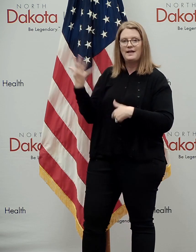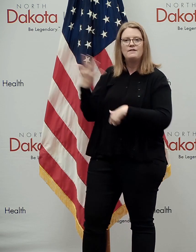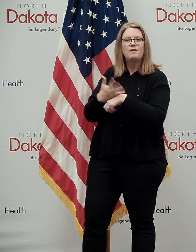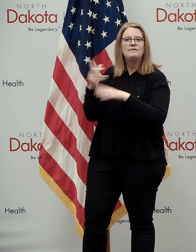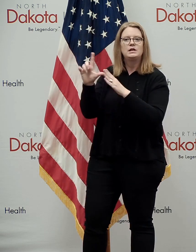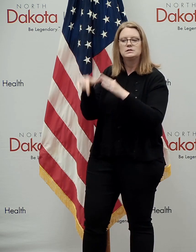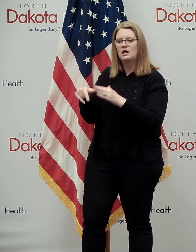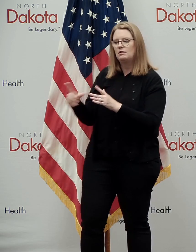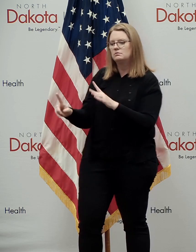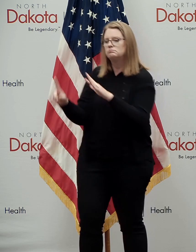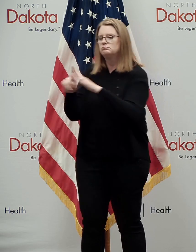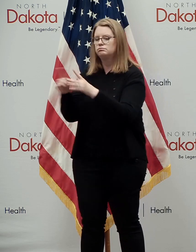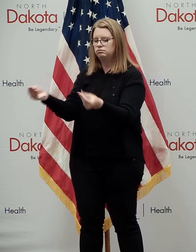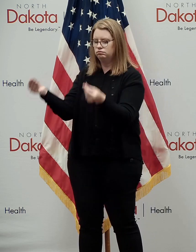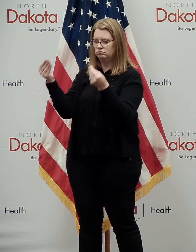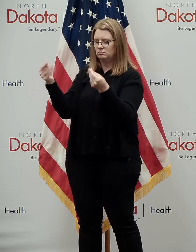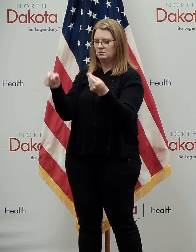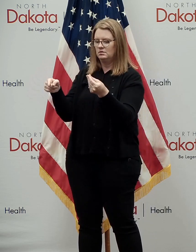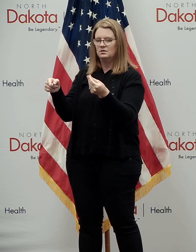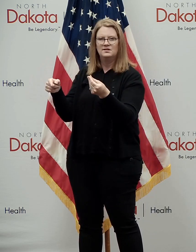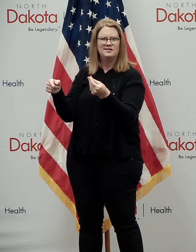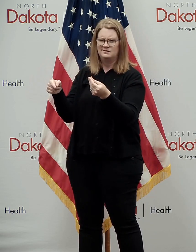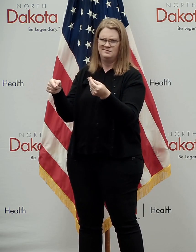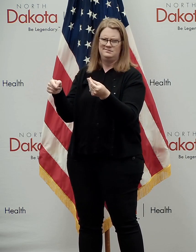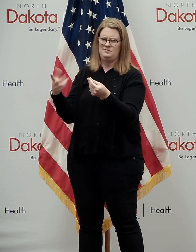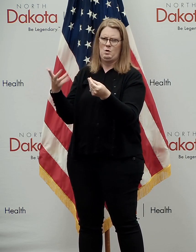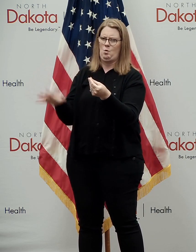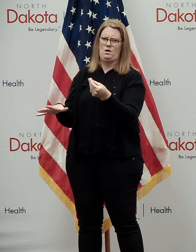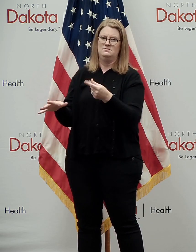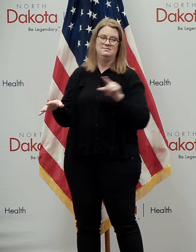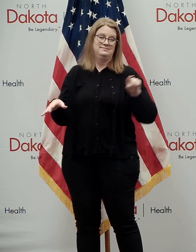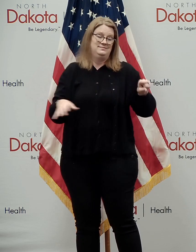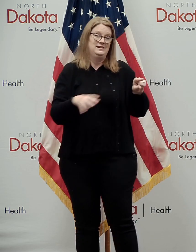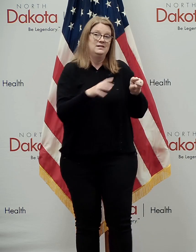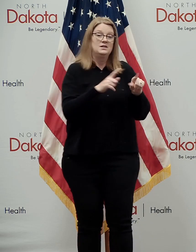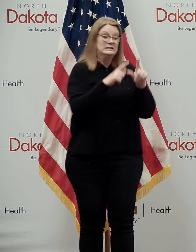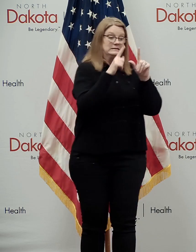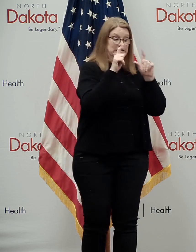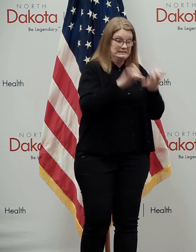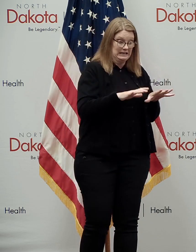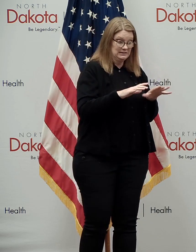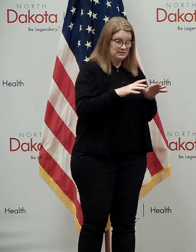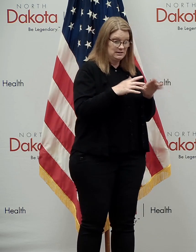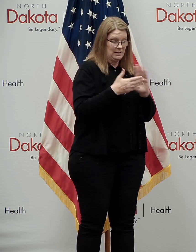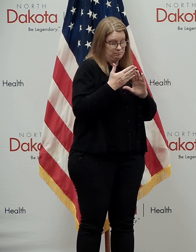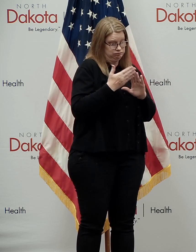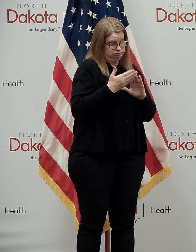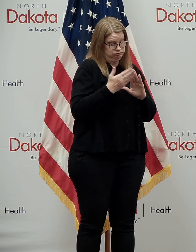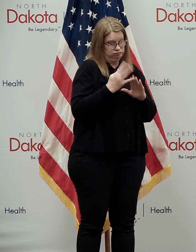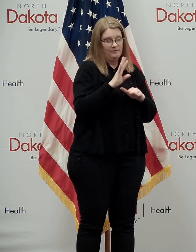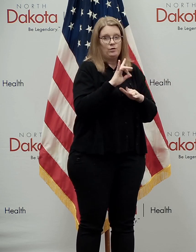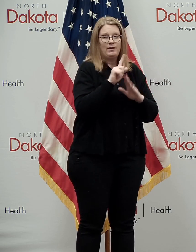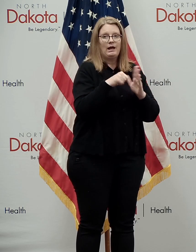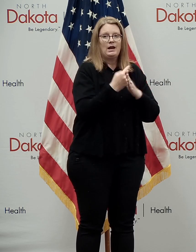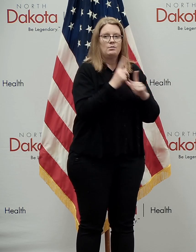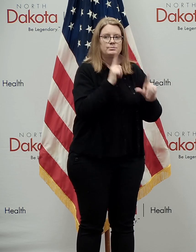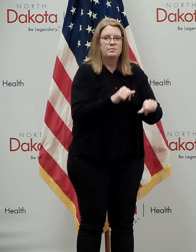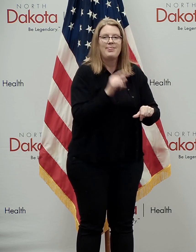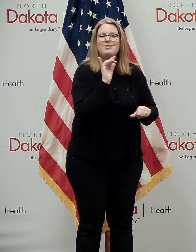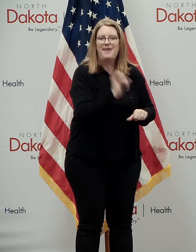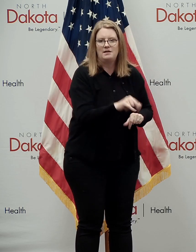In terms of slowing the spread. And so we've got a team that's worked hard over the weekend. We've been in contact